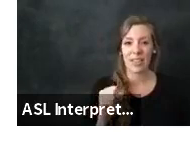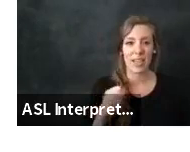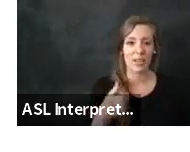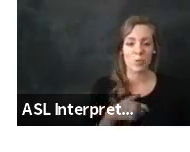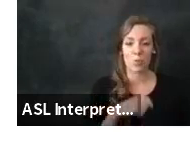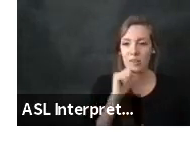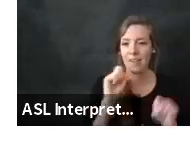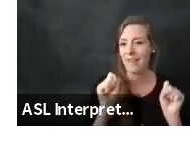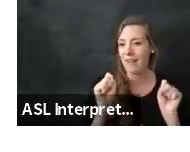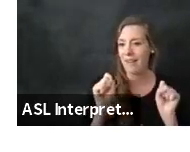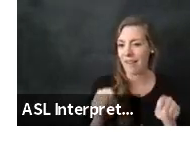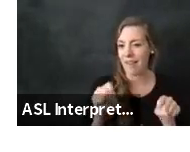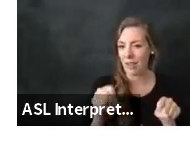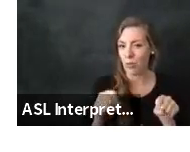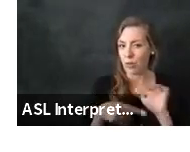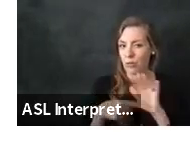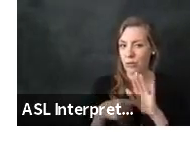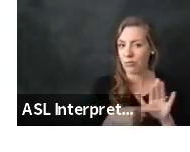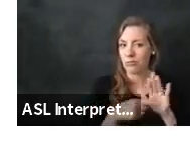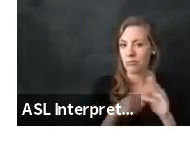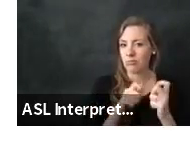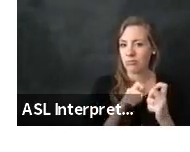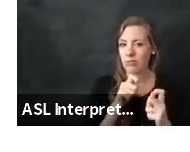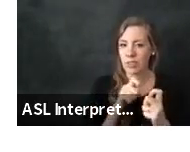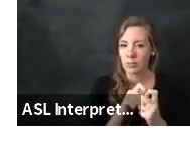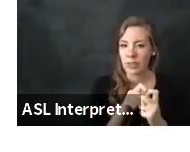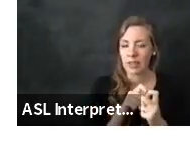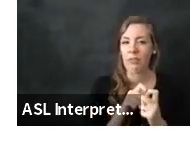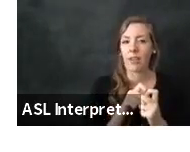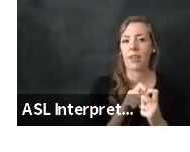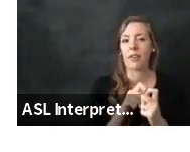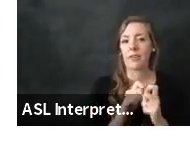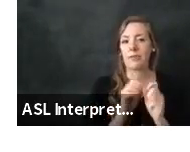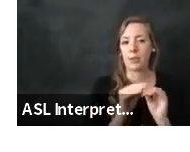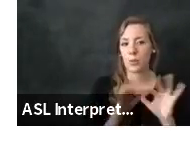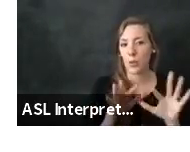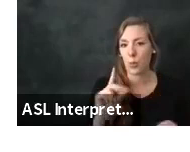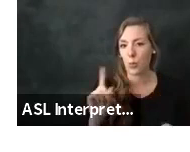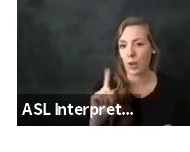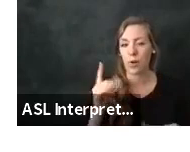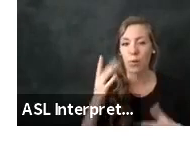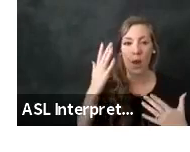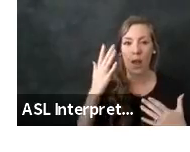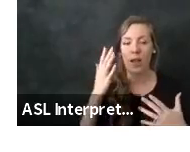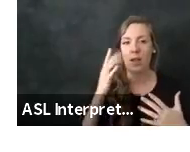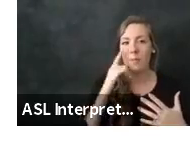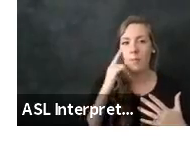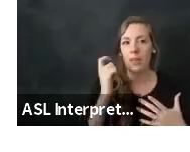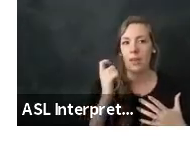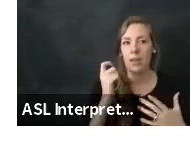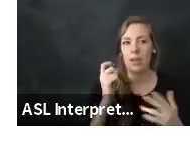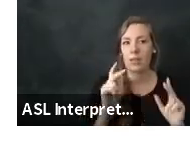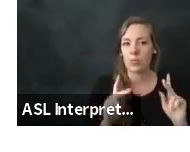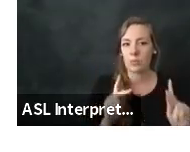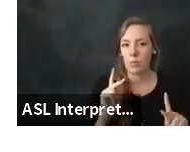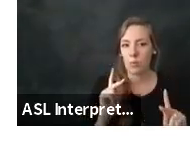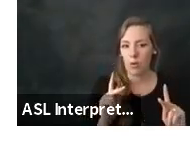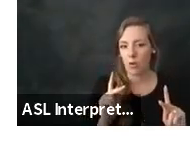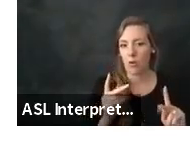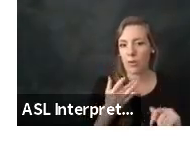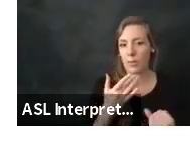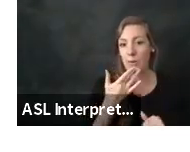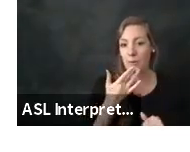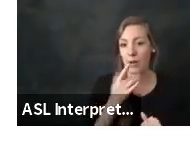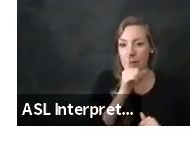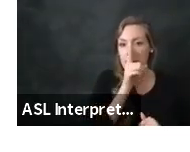to pinpoint a specific source of transmission. And that can be because individuals prefer not